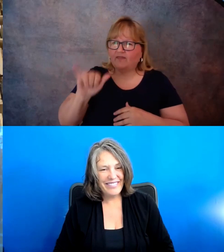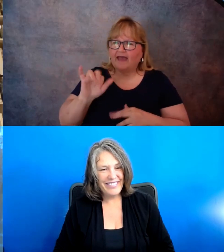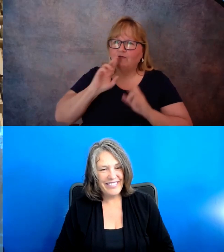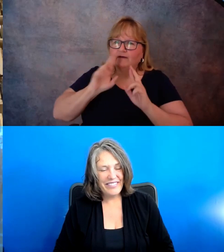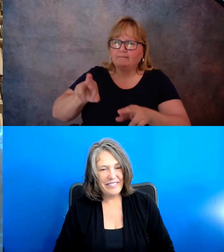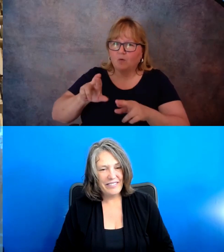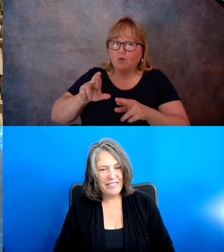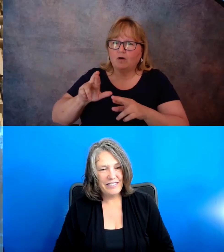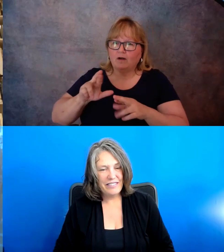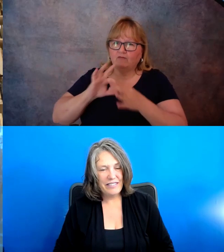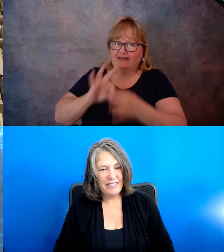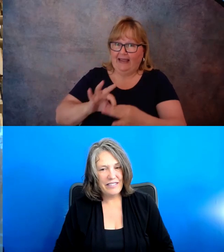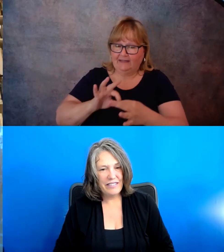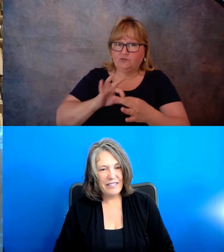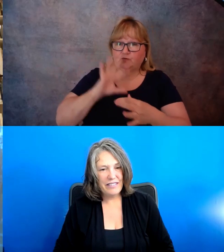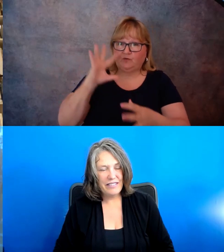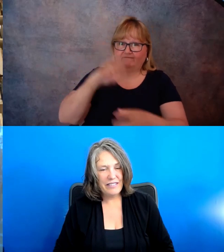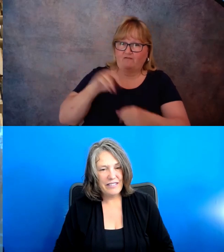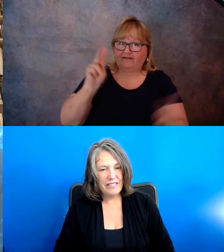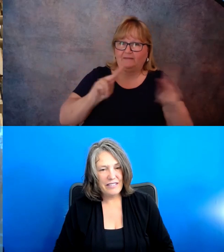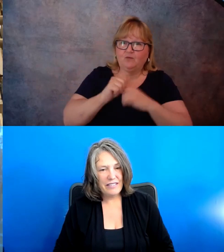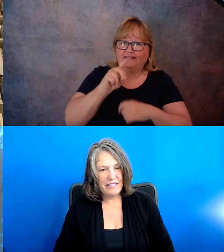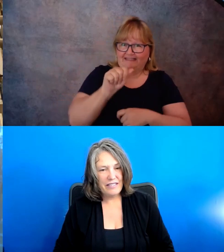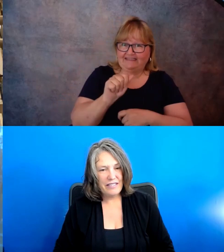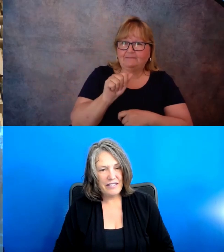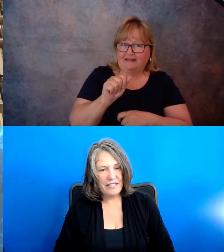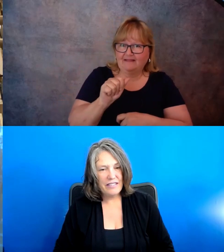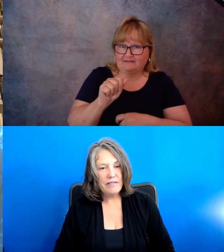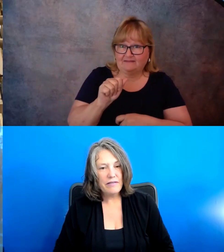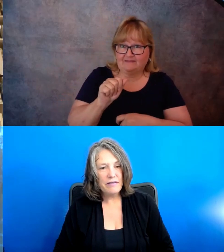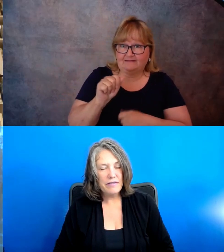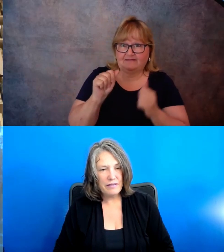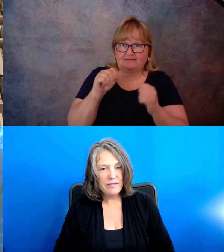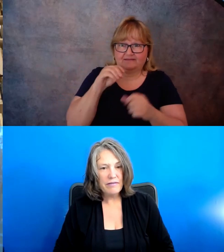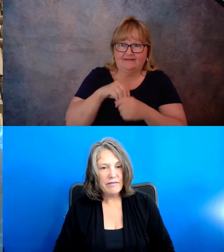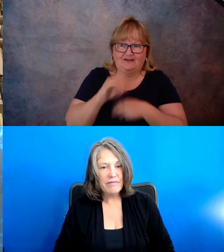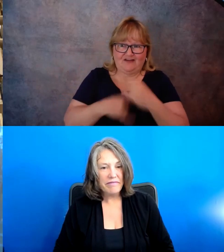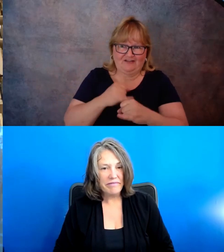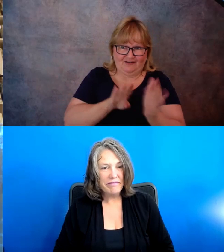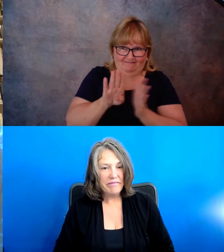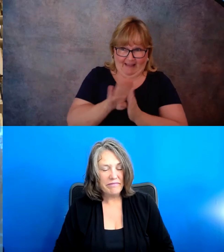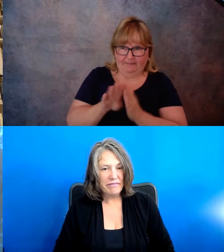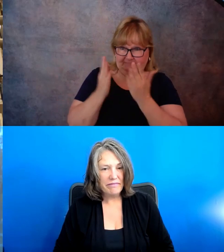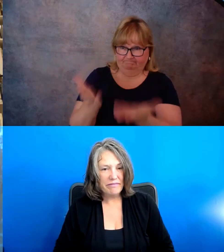international development. Oh, yes. No, that was the report of my predecessor, Kathryn. Okay.